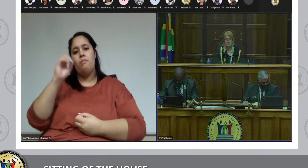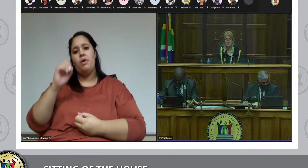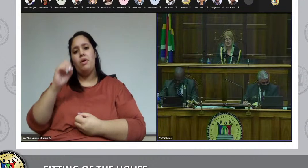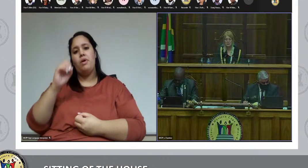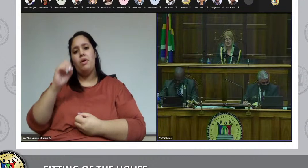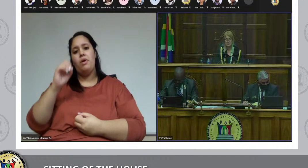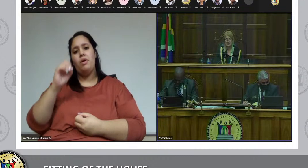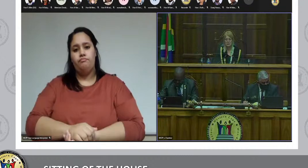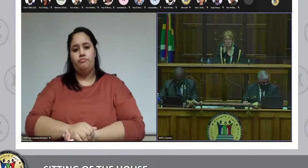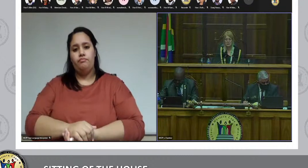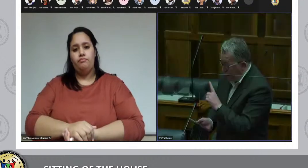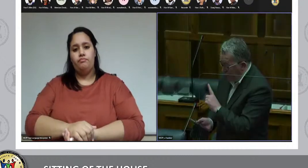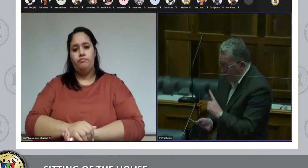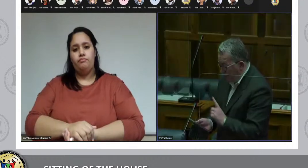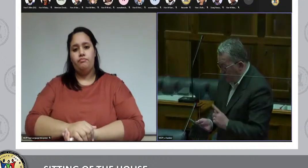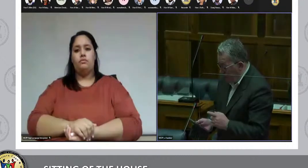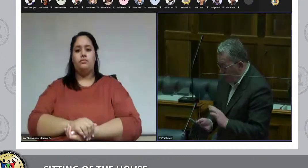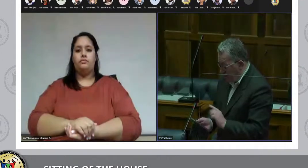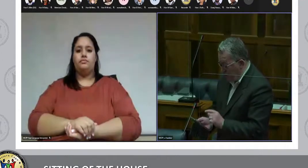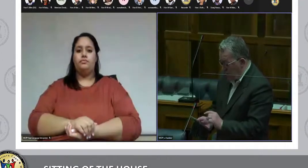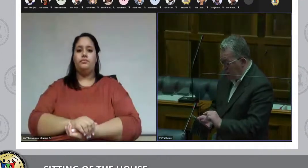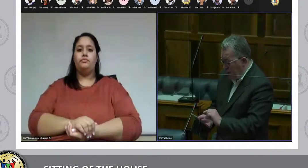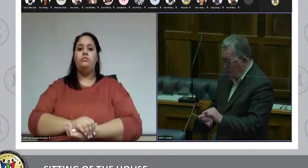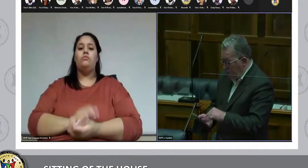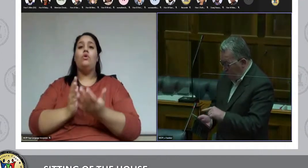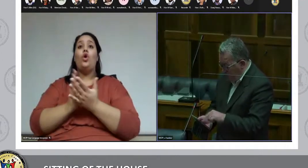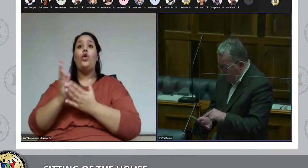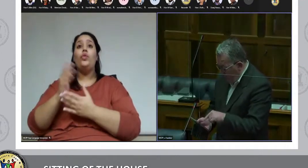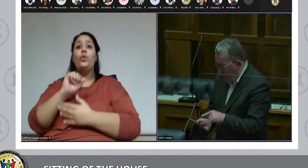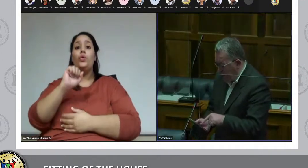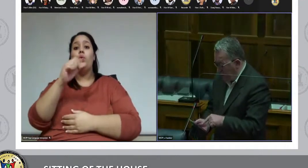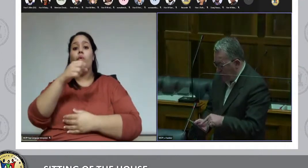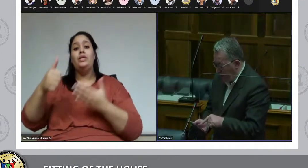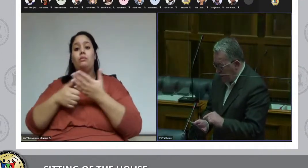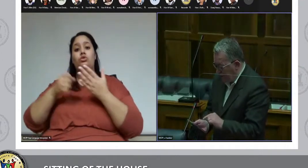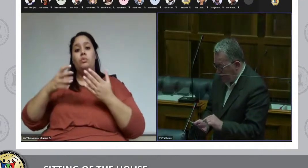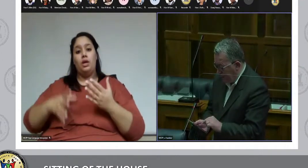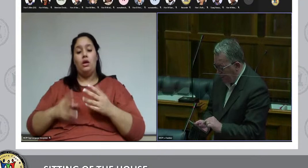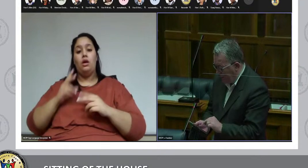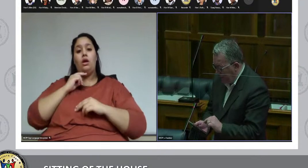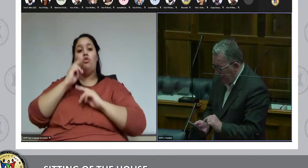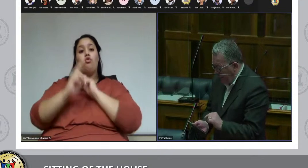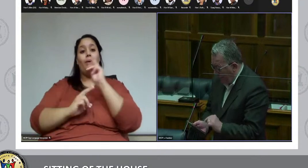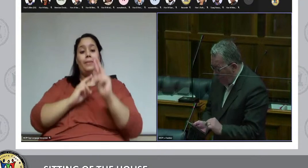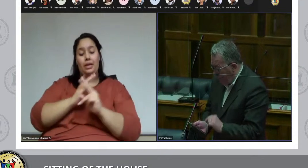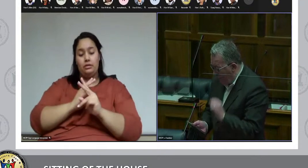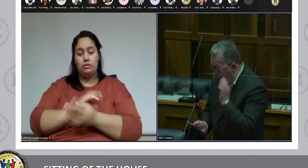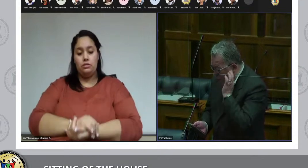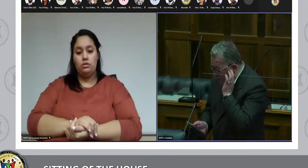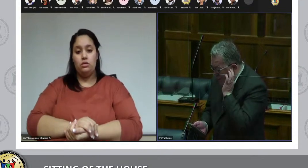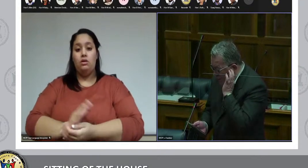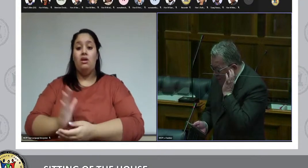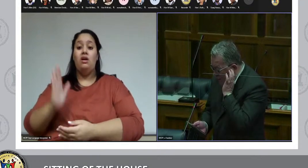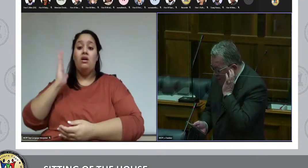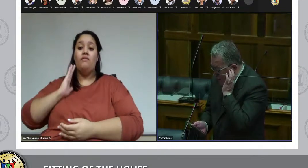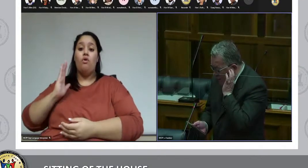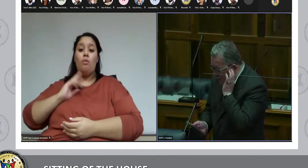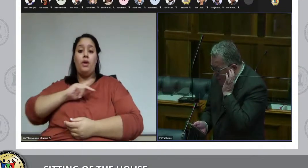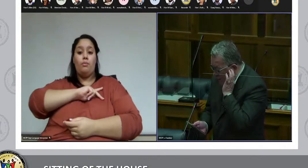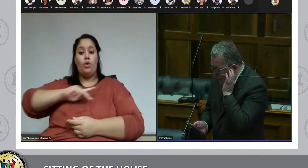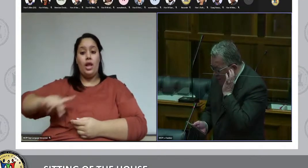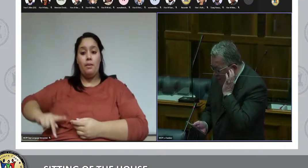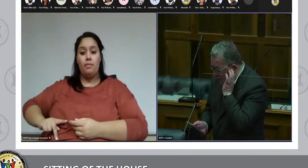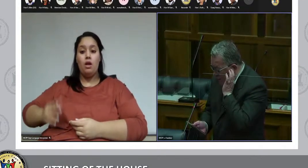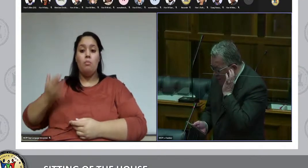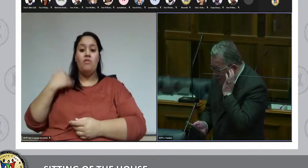Just if I can, from the table through you, Deputy Speaker, just repeat this part. Yes, please. The former Premier once led a